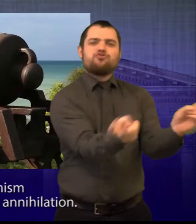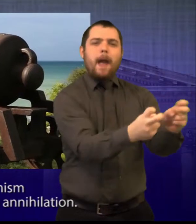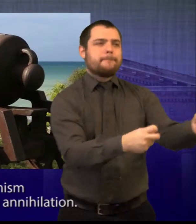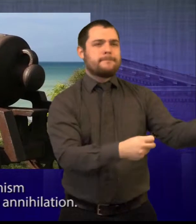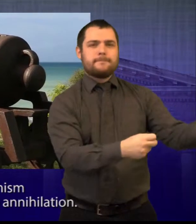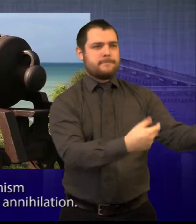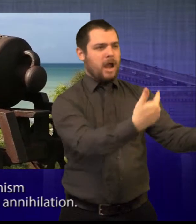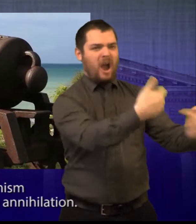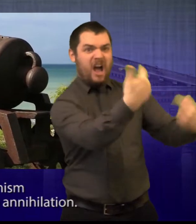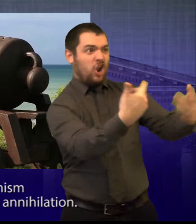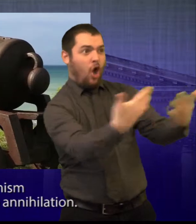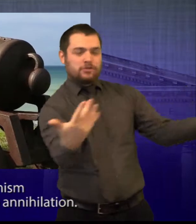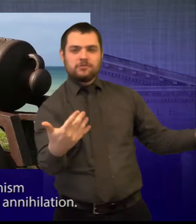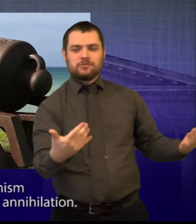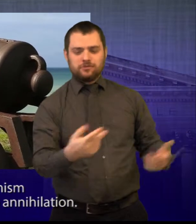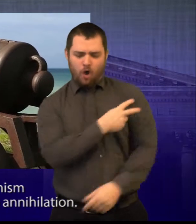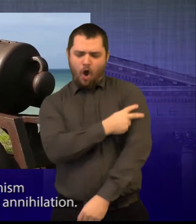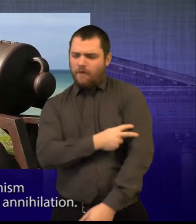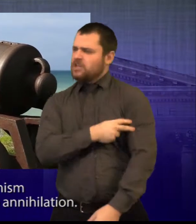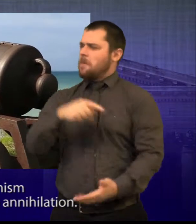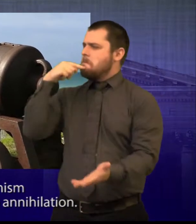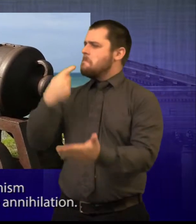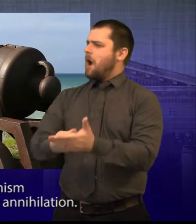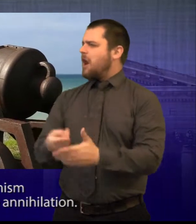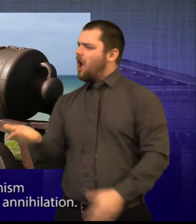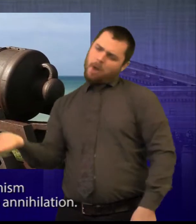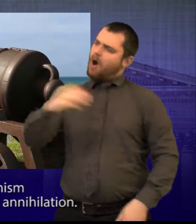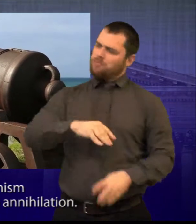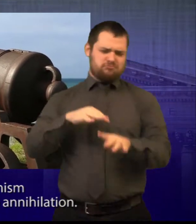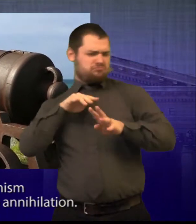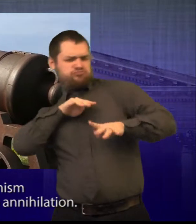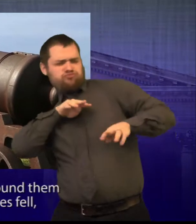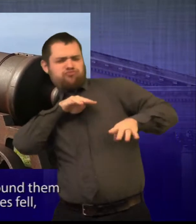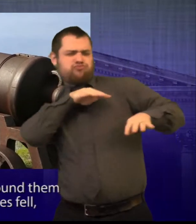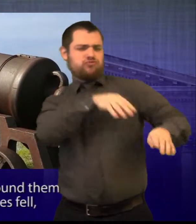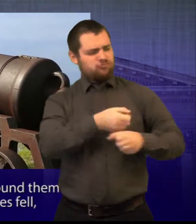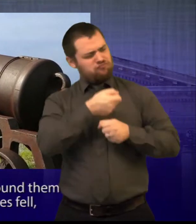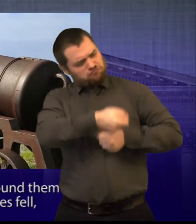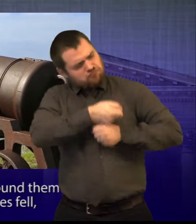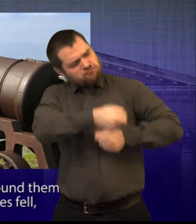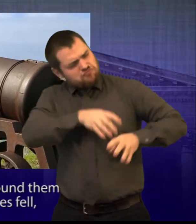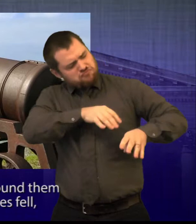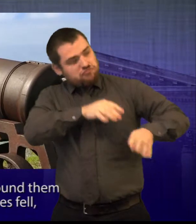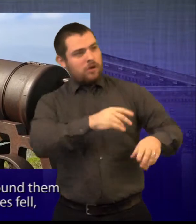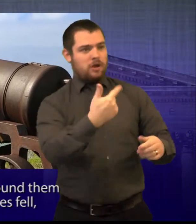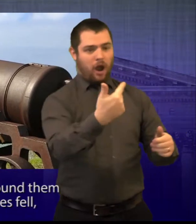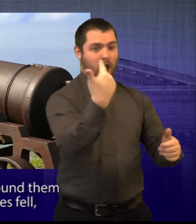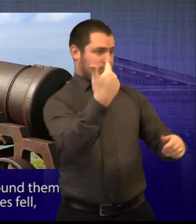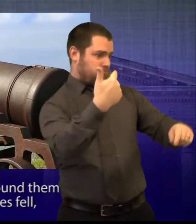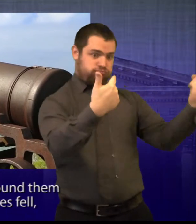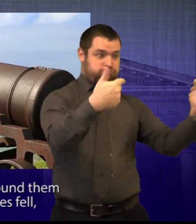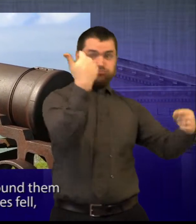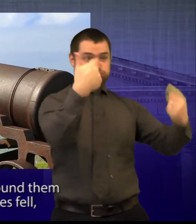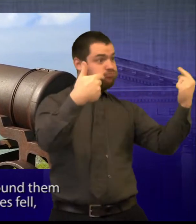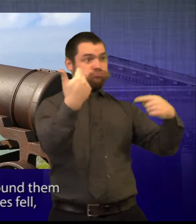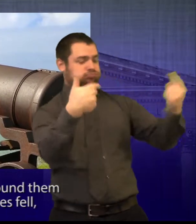by blind optimism, those officers took their men into annihilation, even as the enemy cannon around them